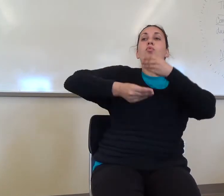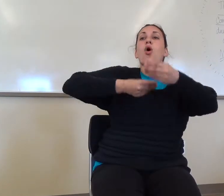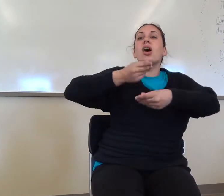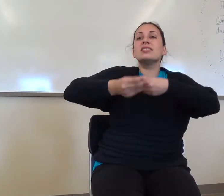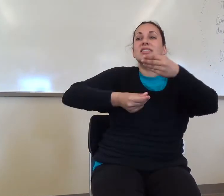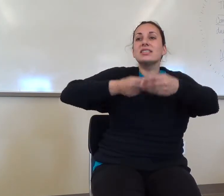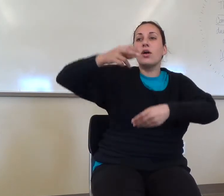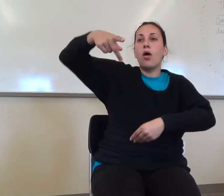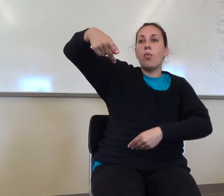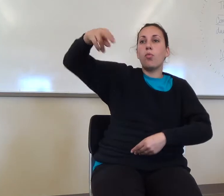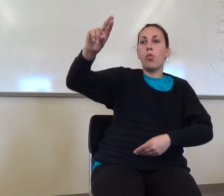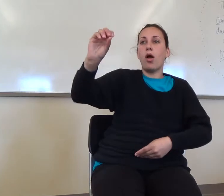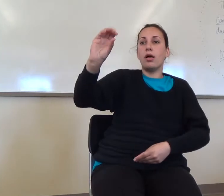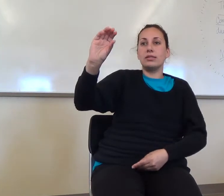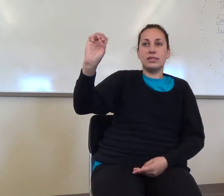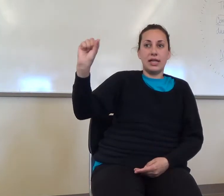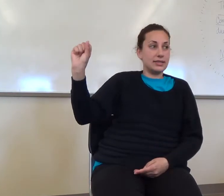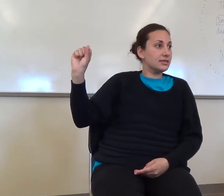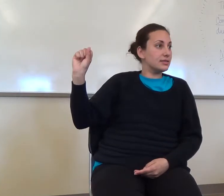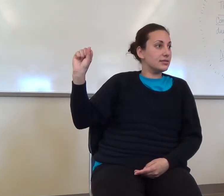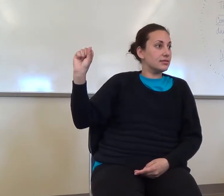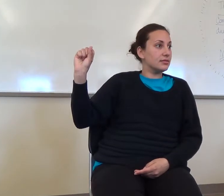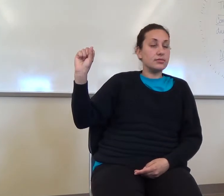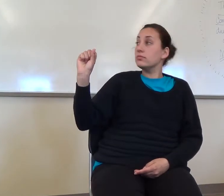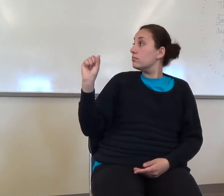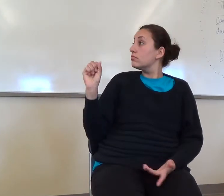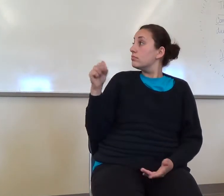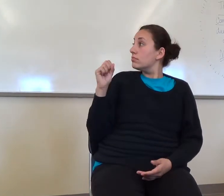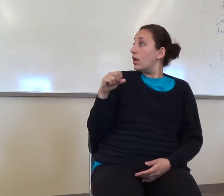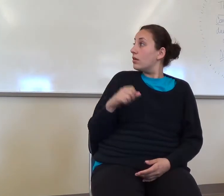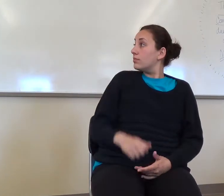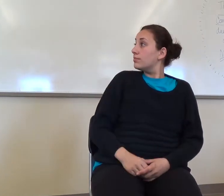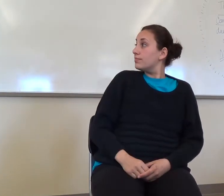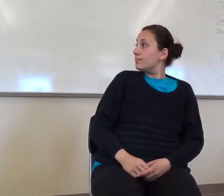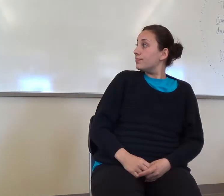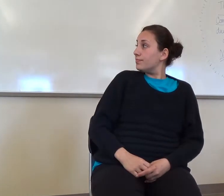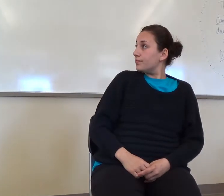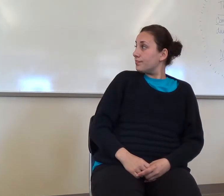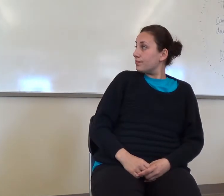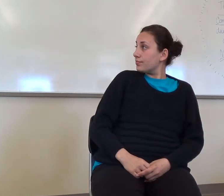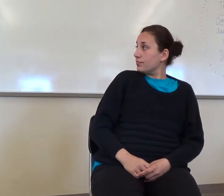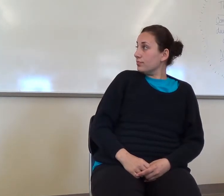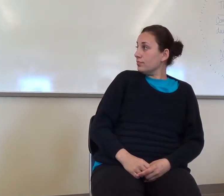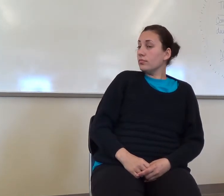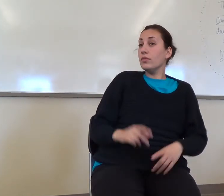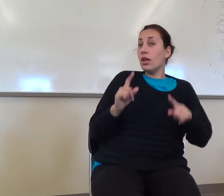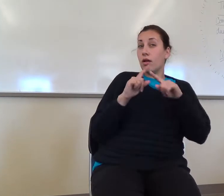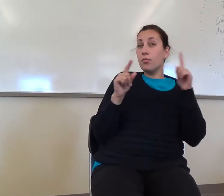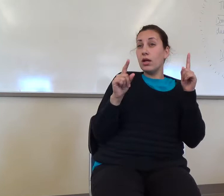The process. Yeah, the process. So this is you could say the process of, but there's actually something else.